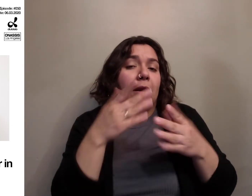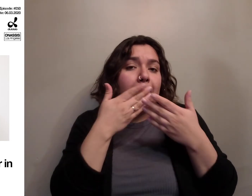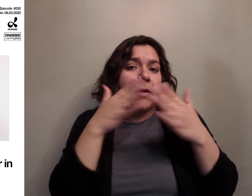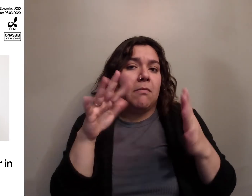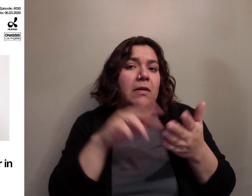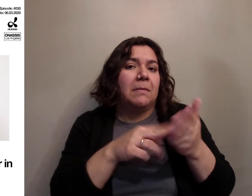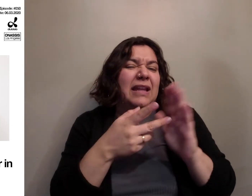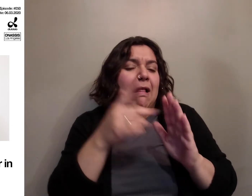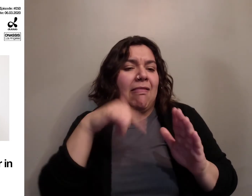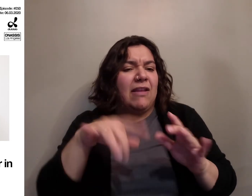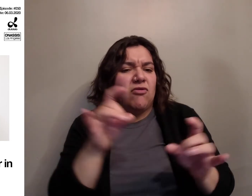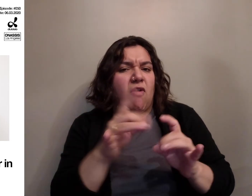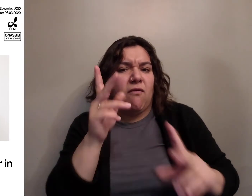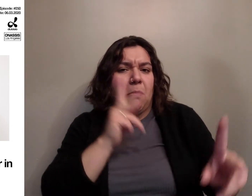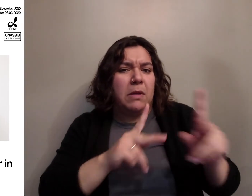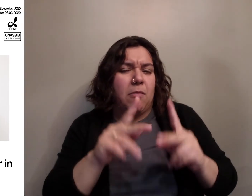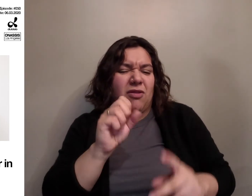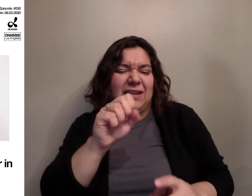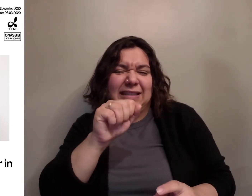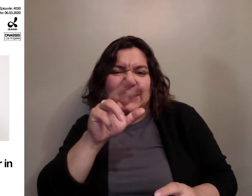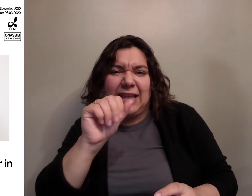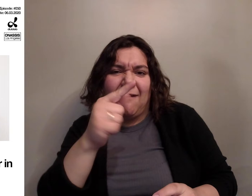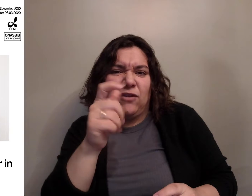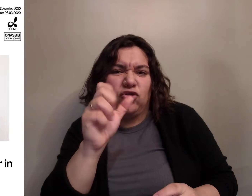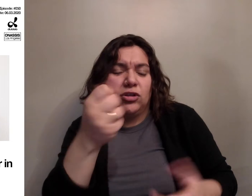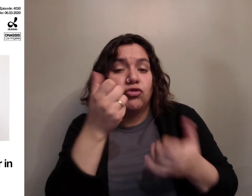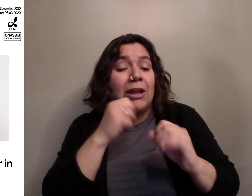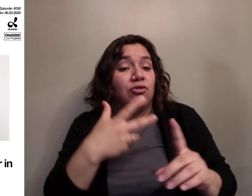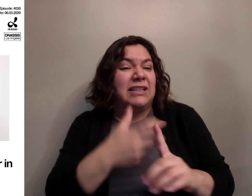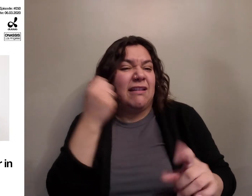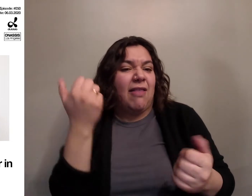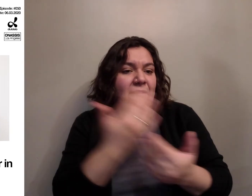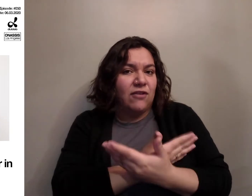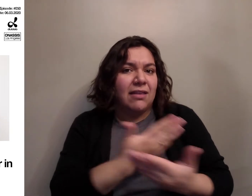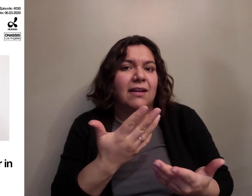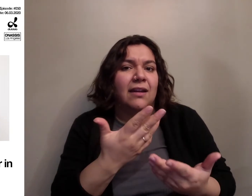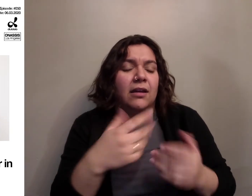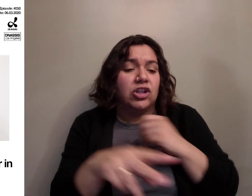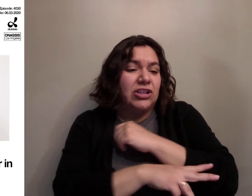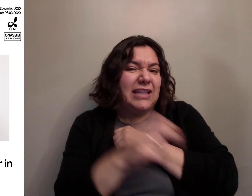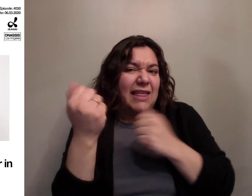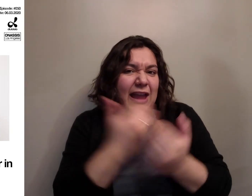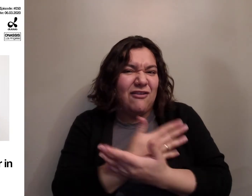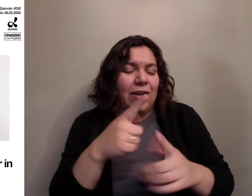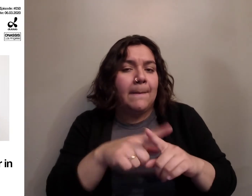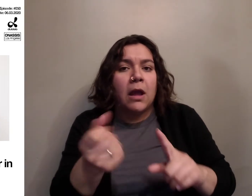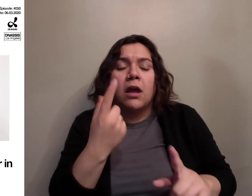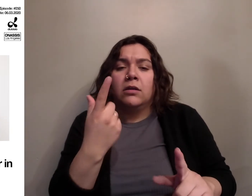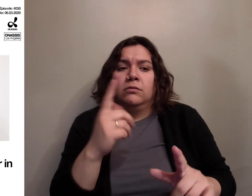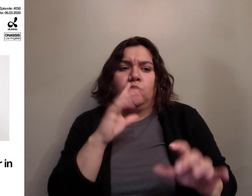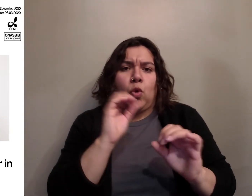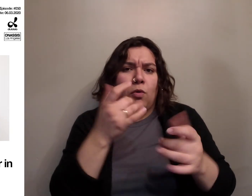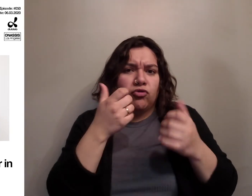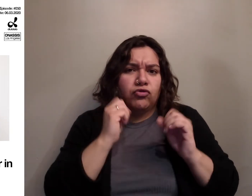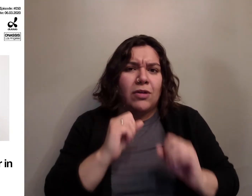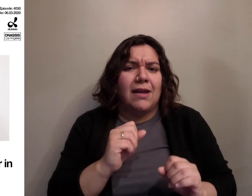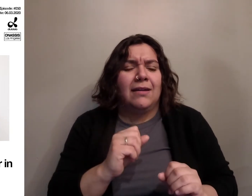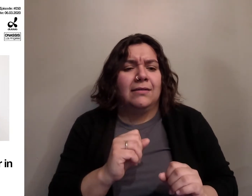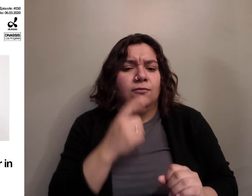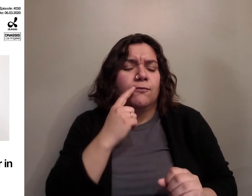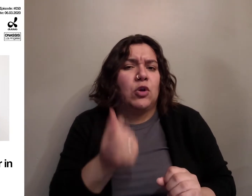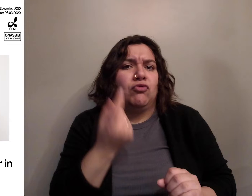and so the American public concludes that these savages are trying to steal everything from us, and no one